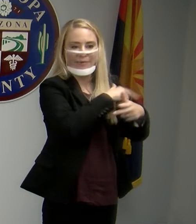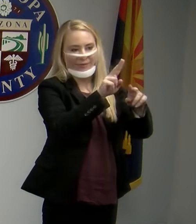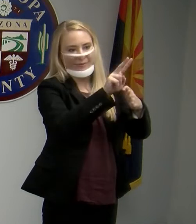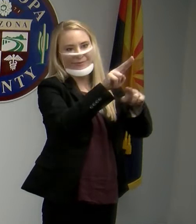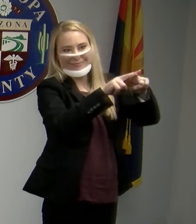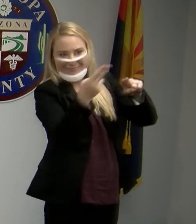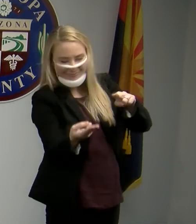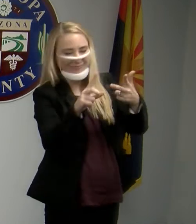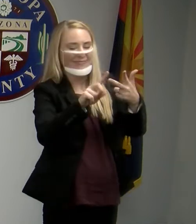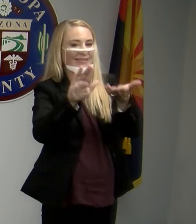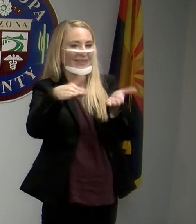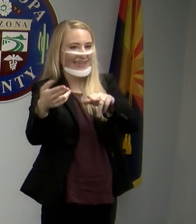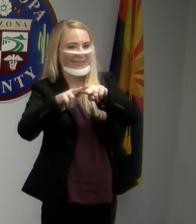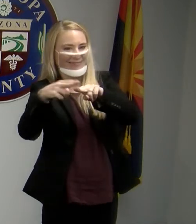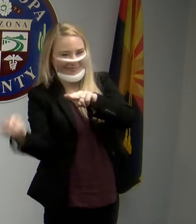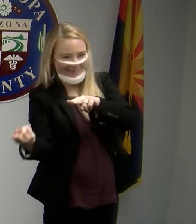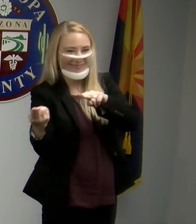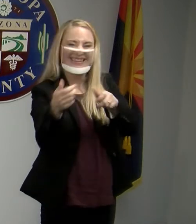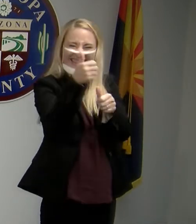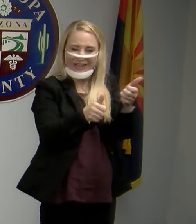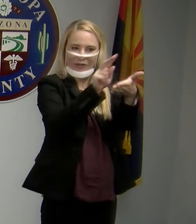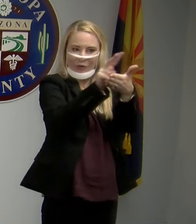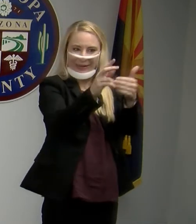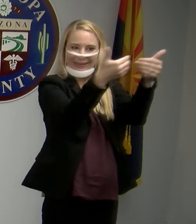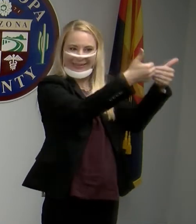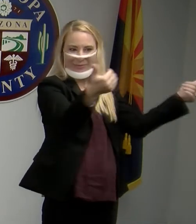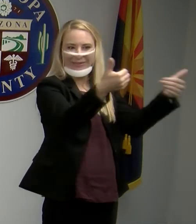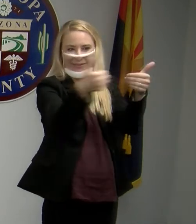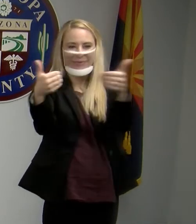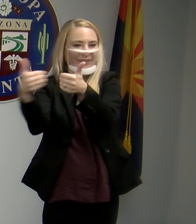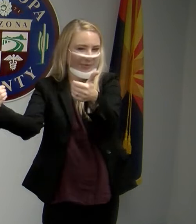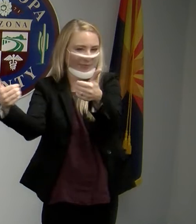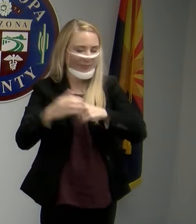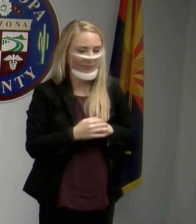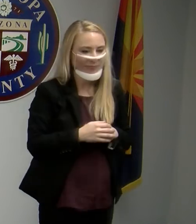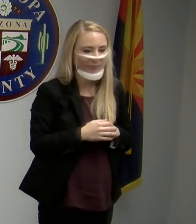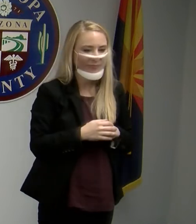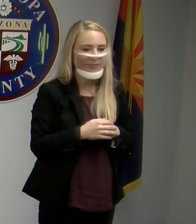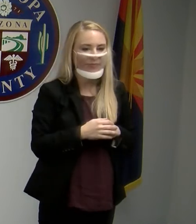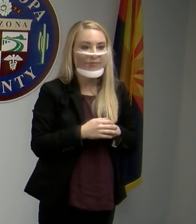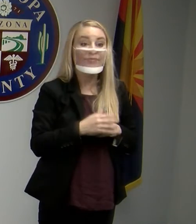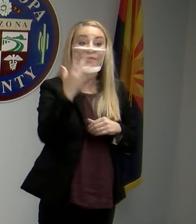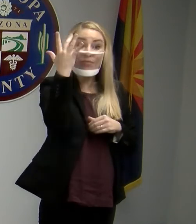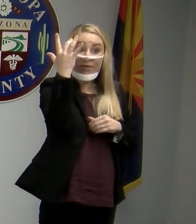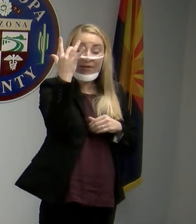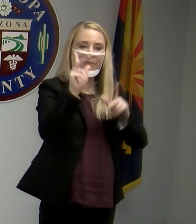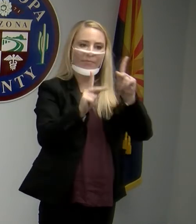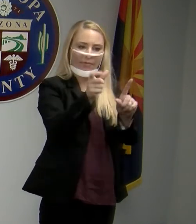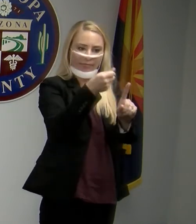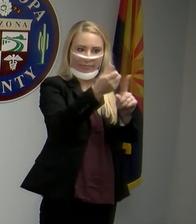weeks to 3 weeks after the hospitalization rates. And this is really because individuals with